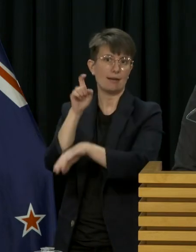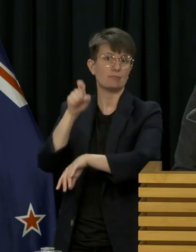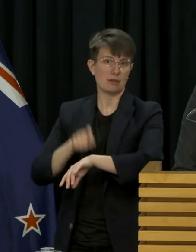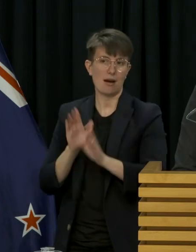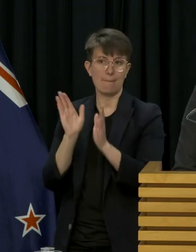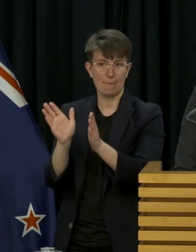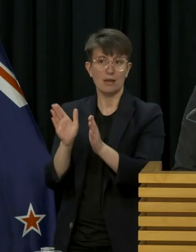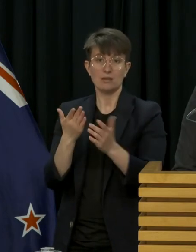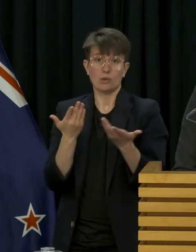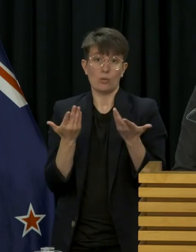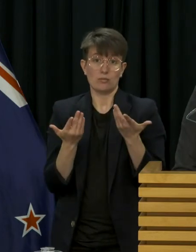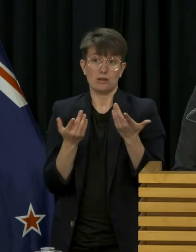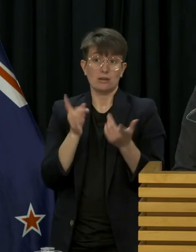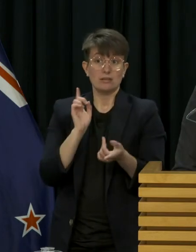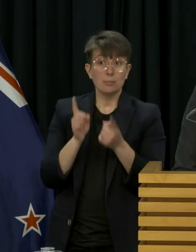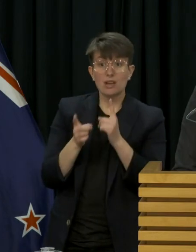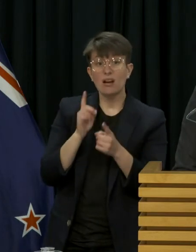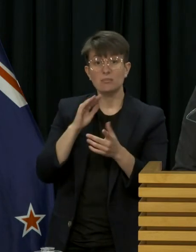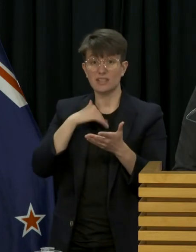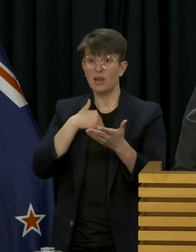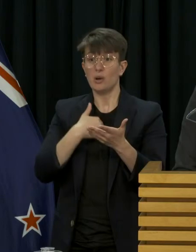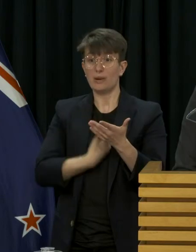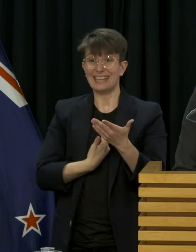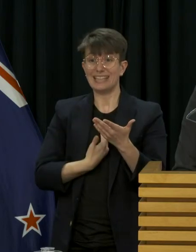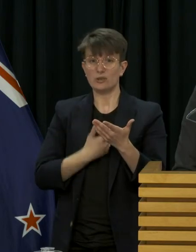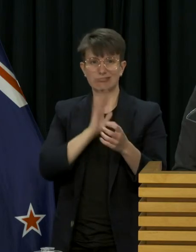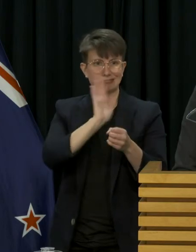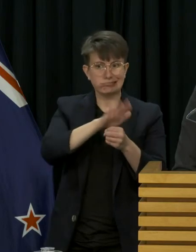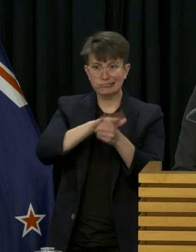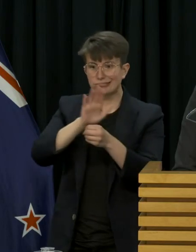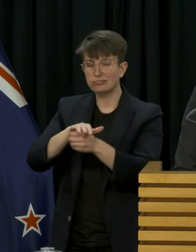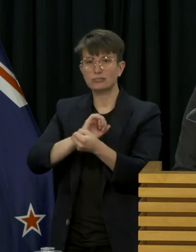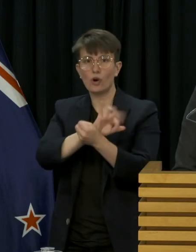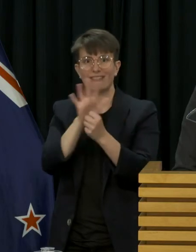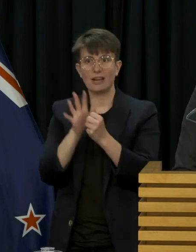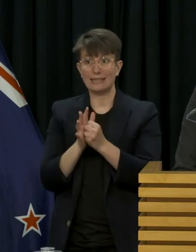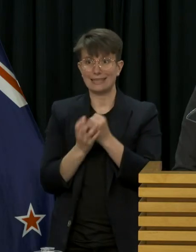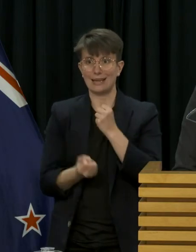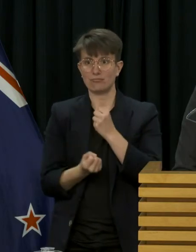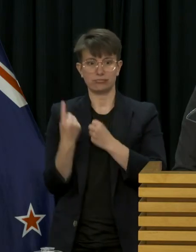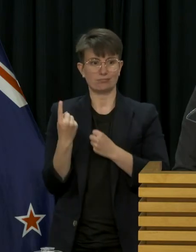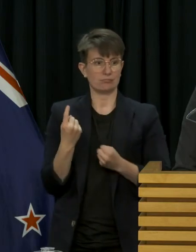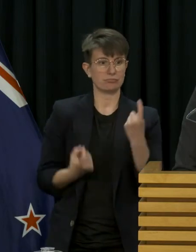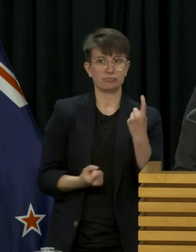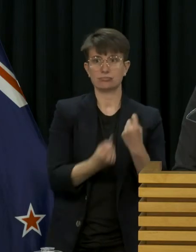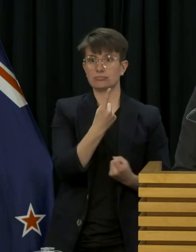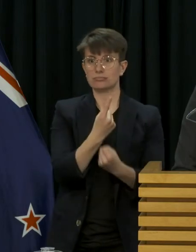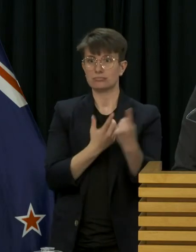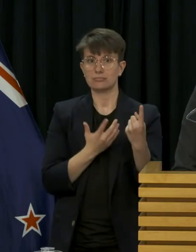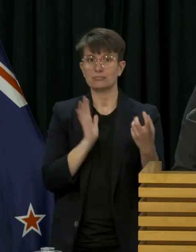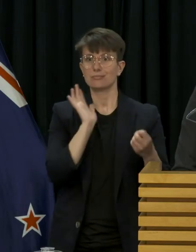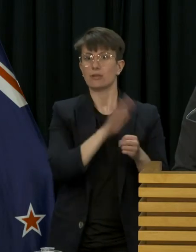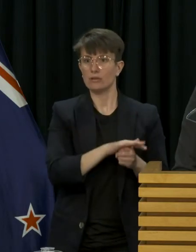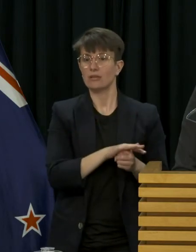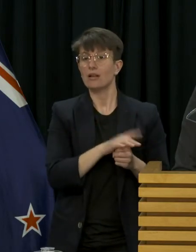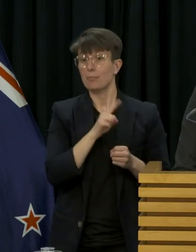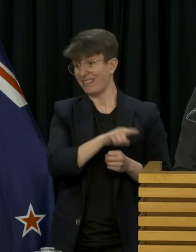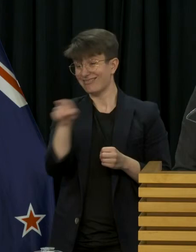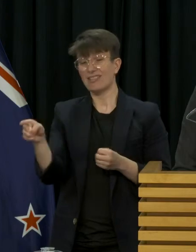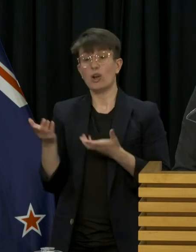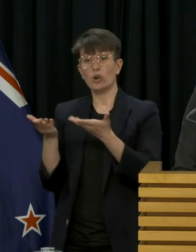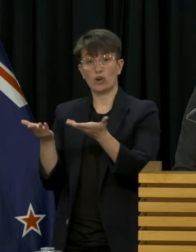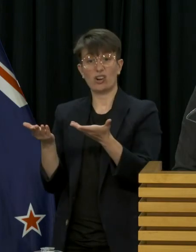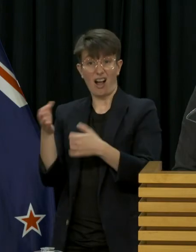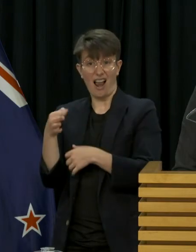continue from time to time to have to stamp out cases of COVID-19. The Cook Islands have to be assured and